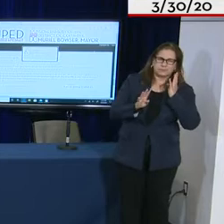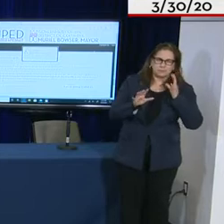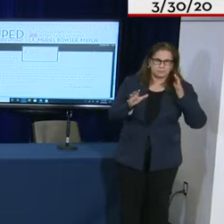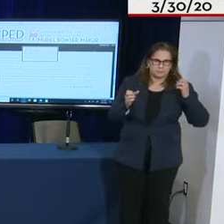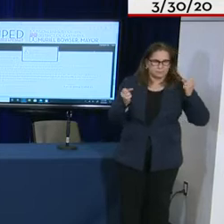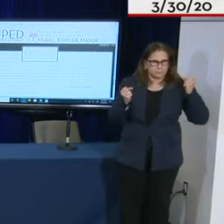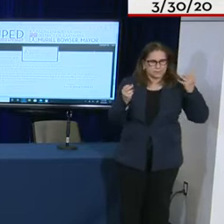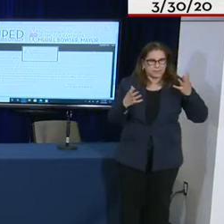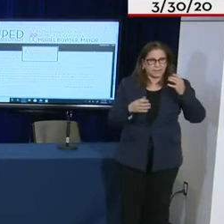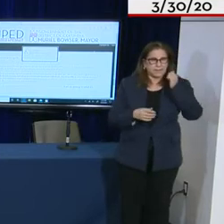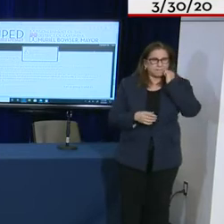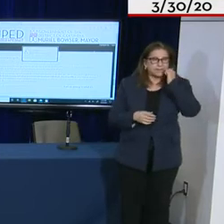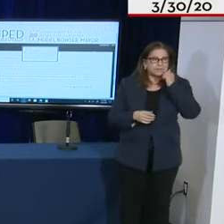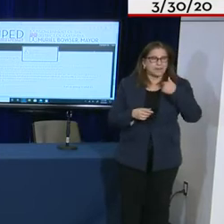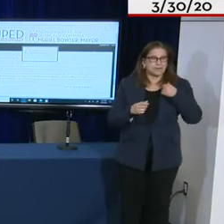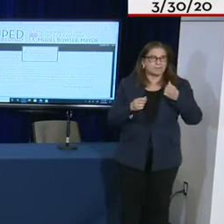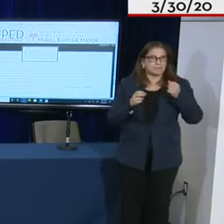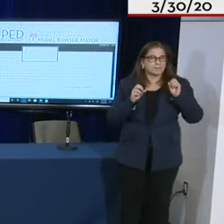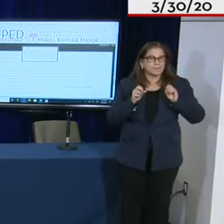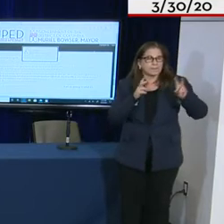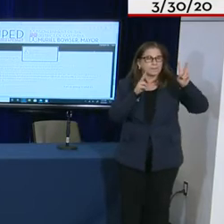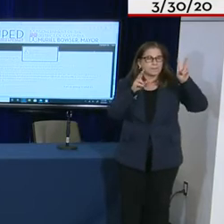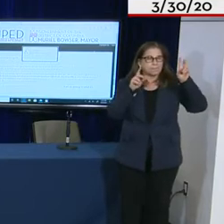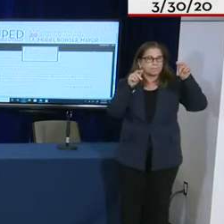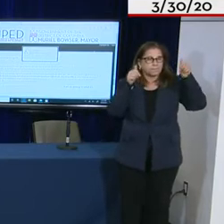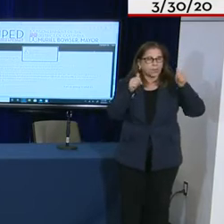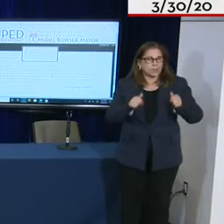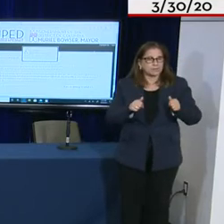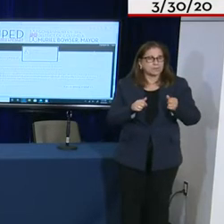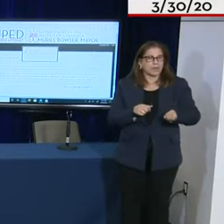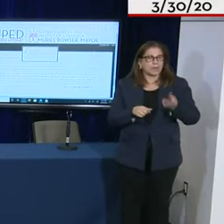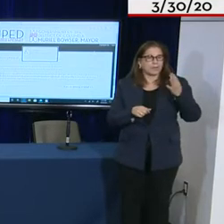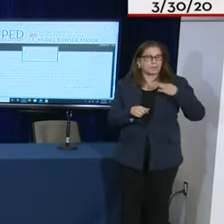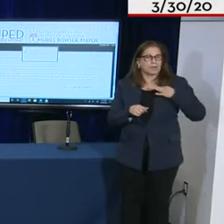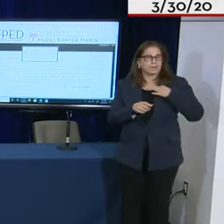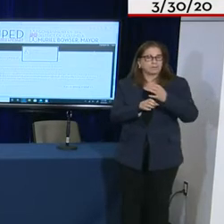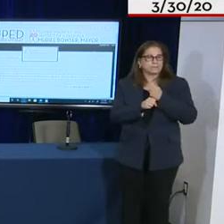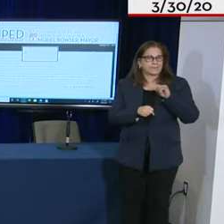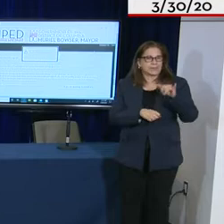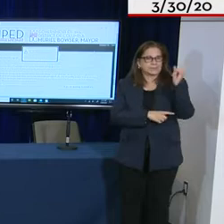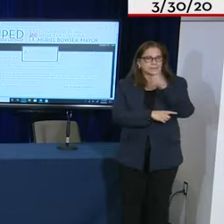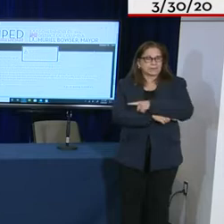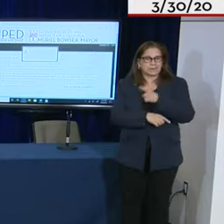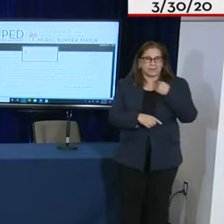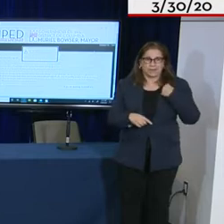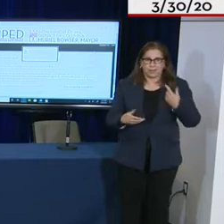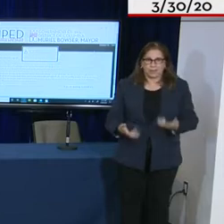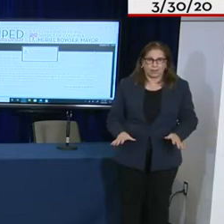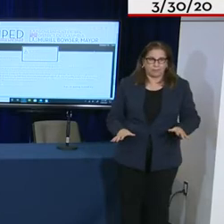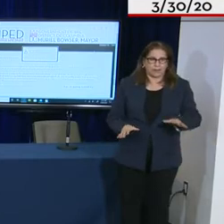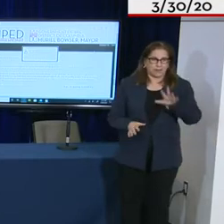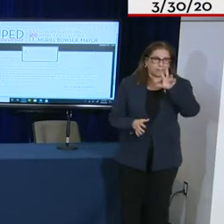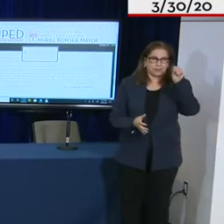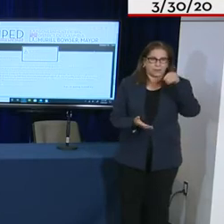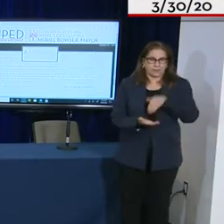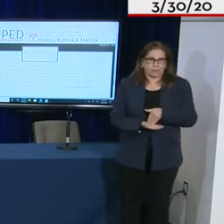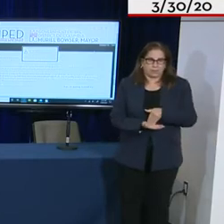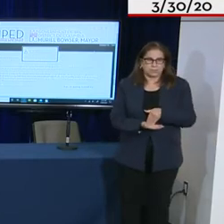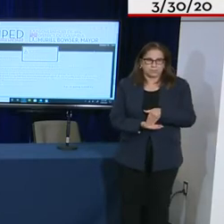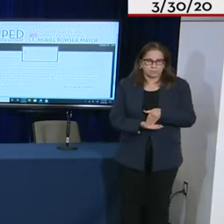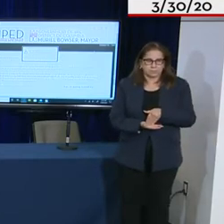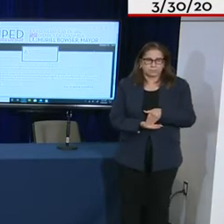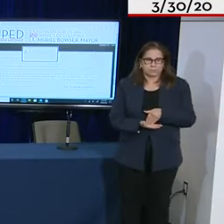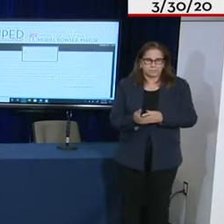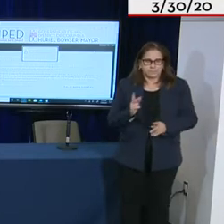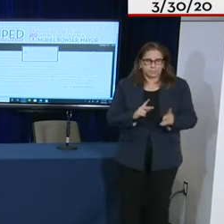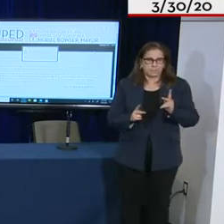of how many claims that we've received total. I know we've hit our 30,000 mark, which is a little more